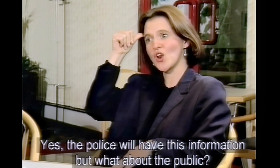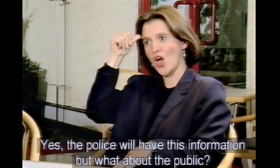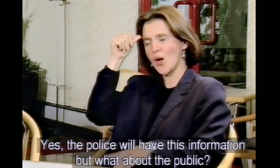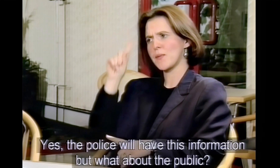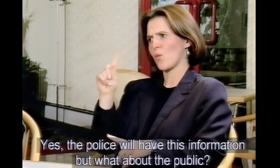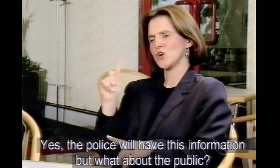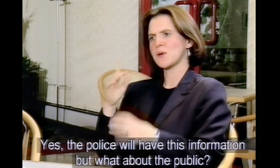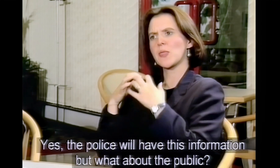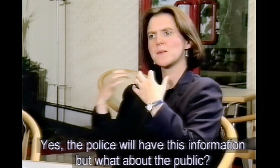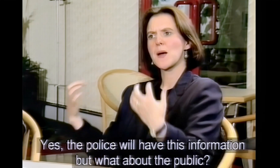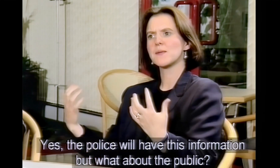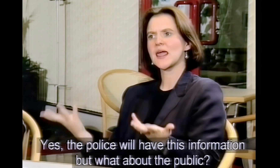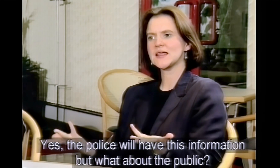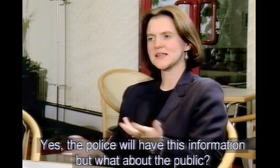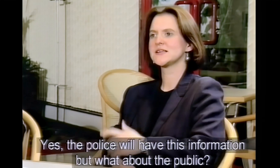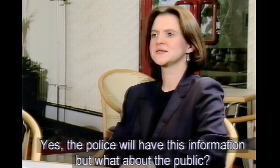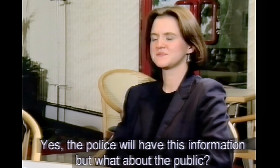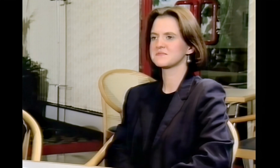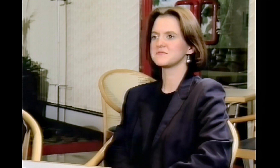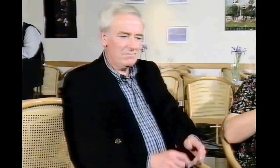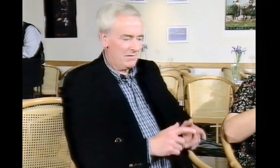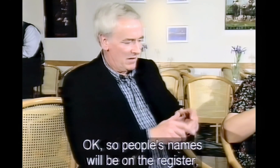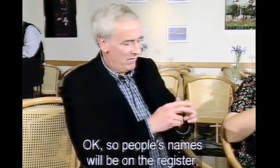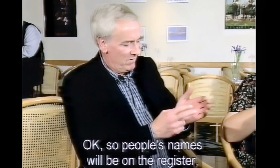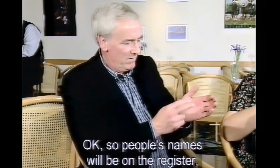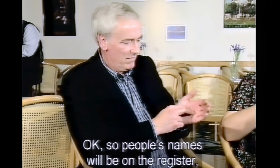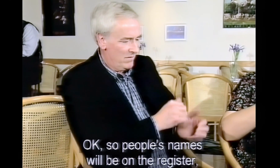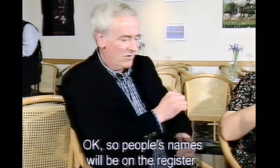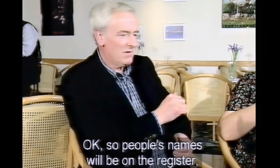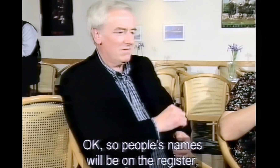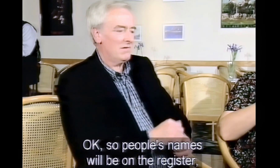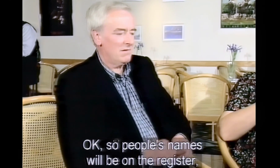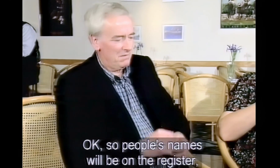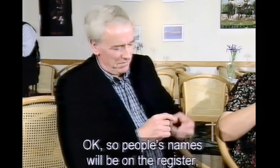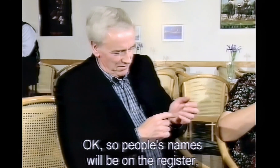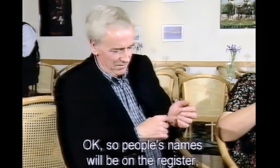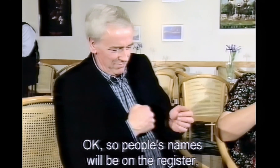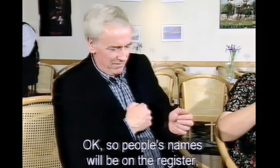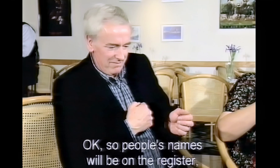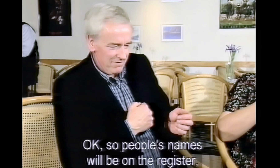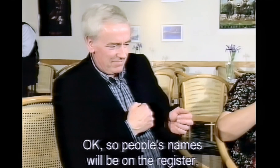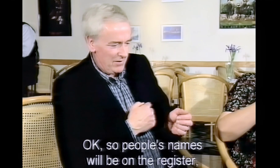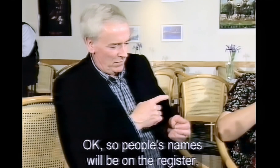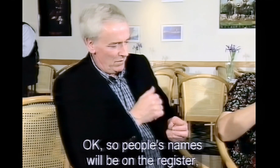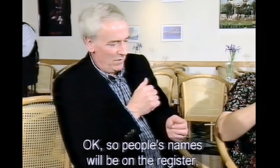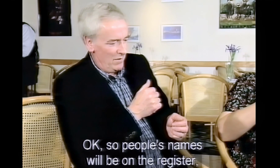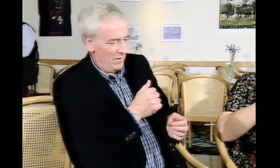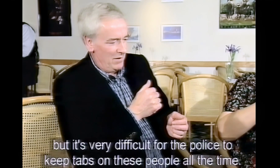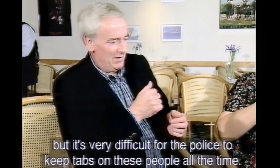information, but what about the public? Okay, so people's names will be on the register, but it's